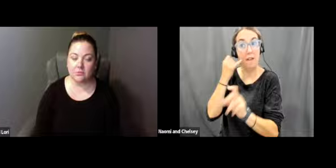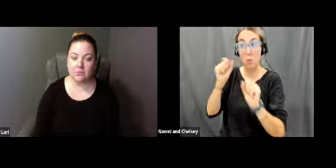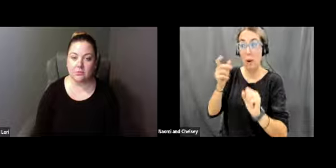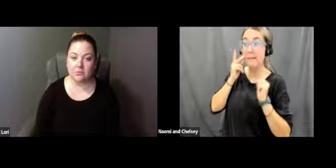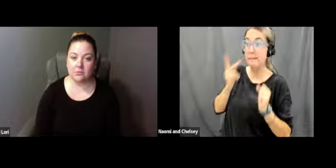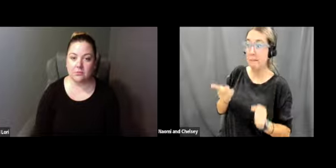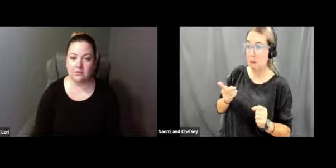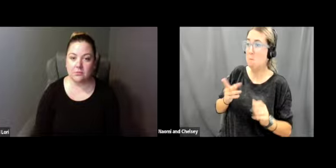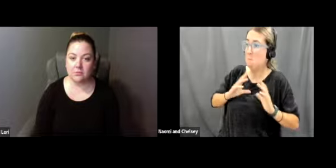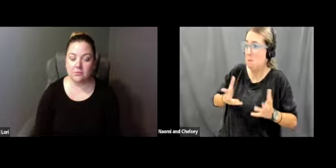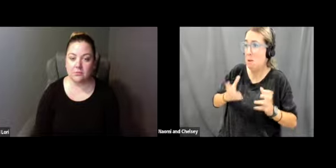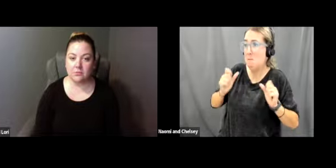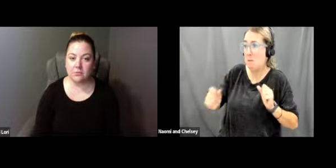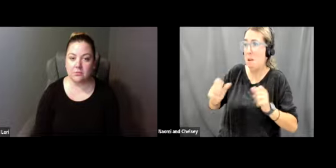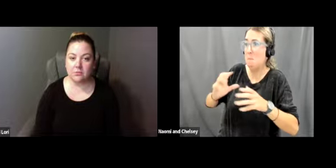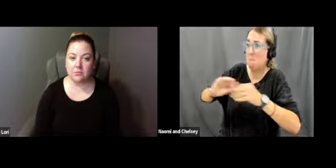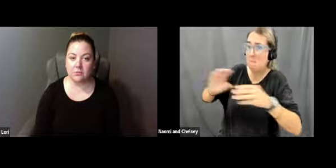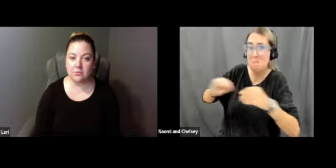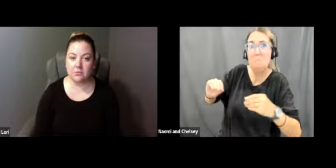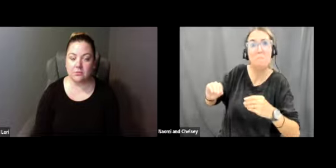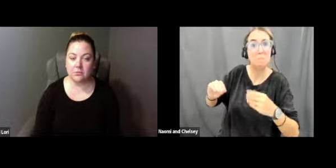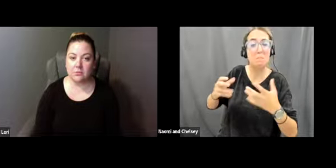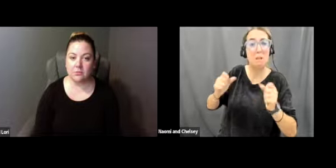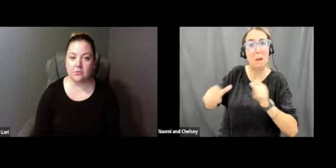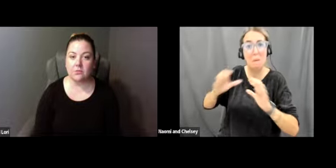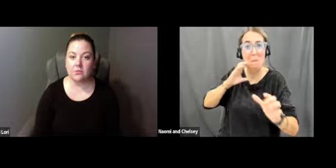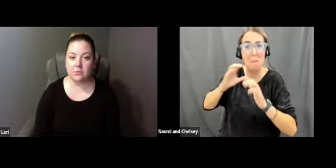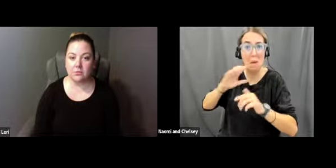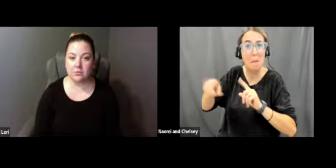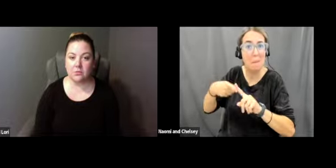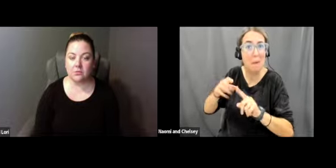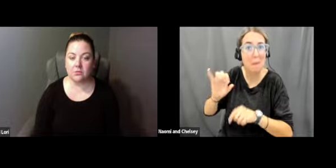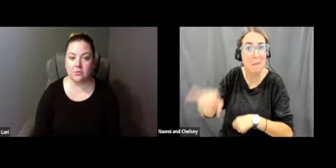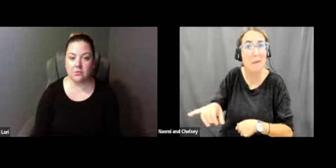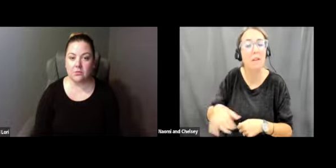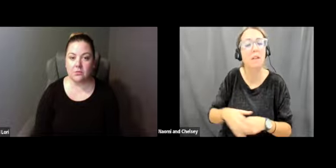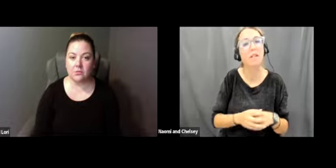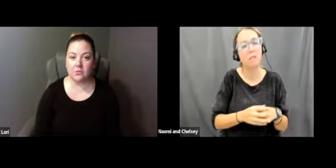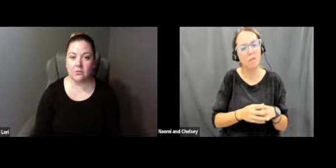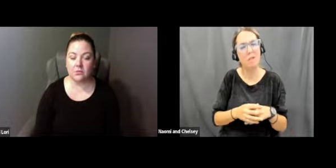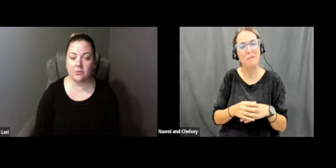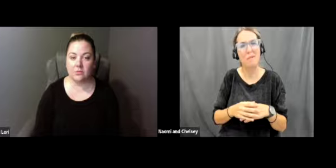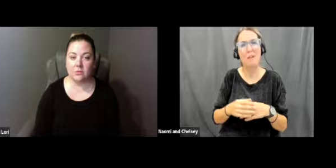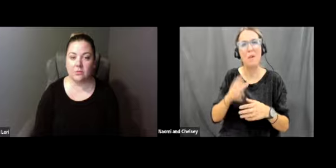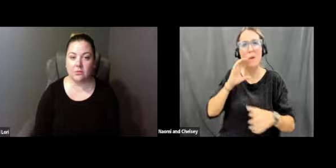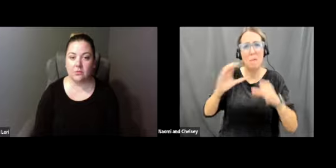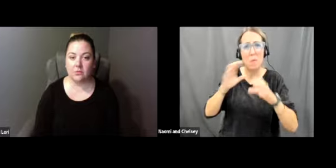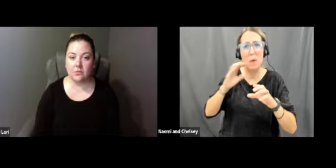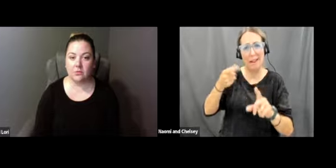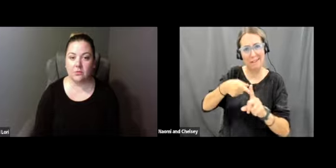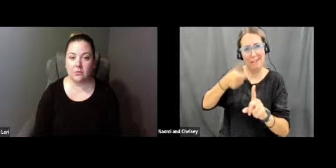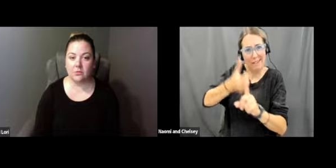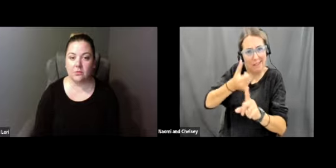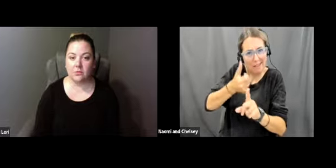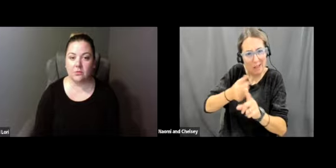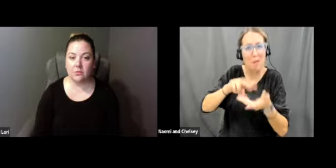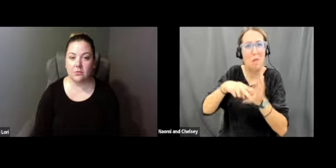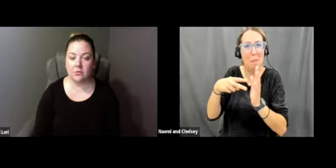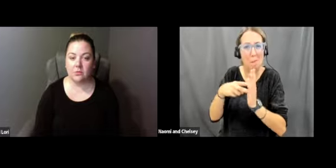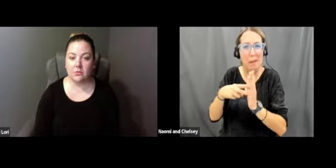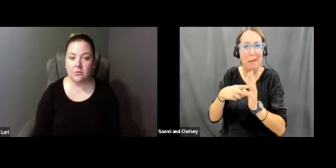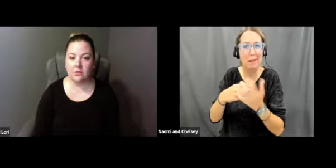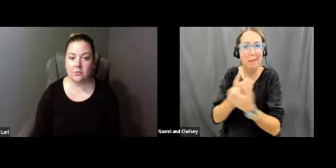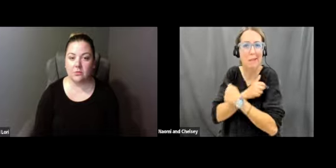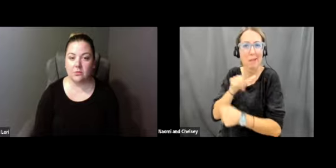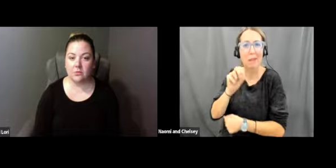is limited, communicating everything feels like a loving way to interact. Lori here. And first and foremost, it's a